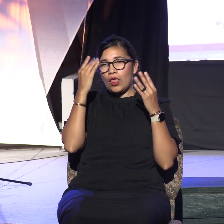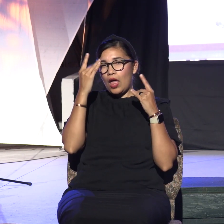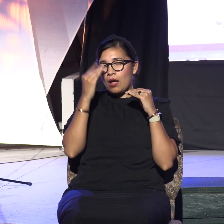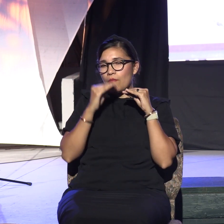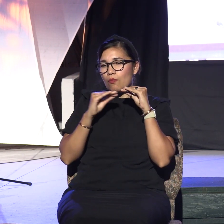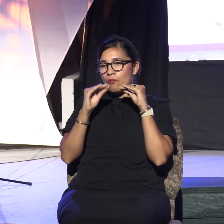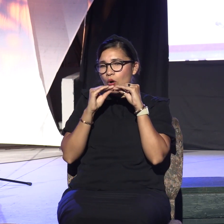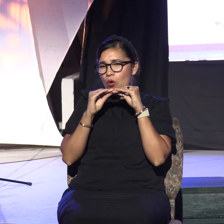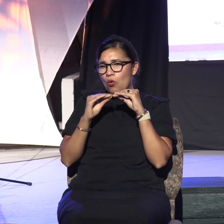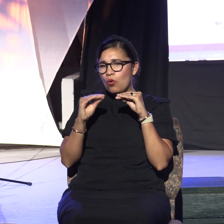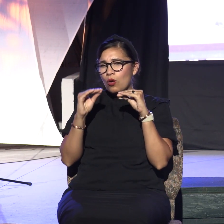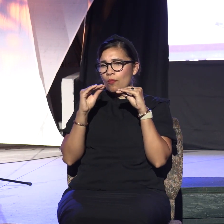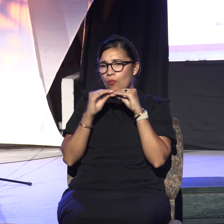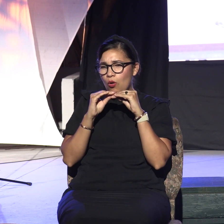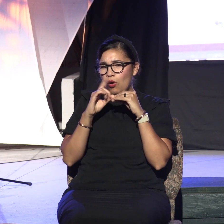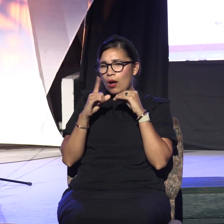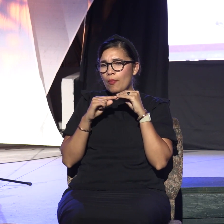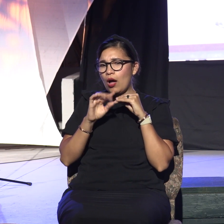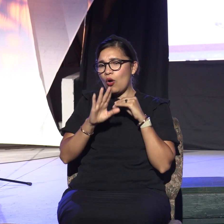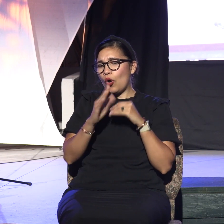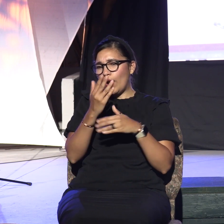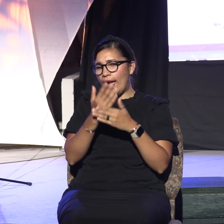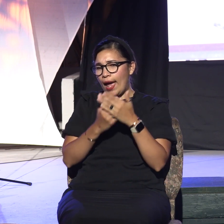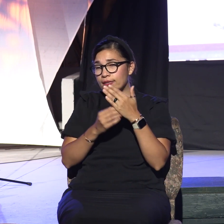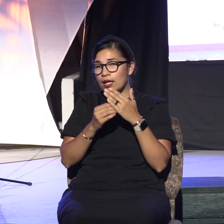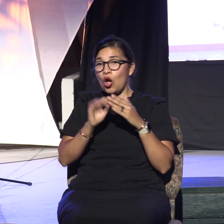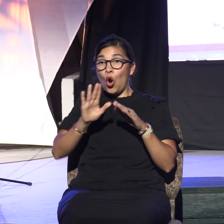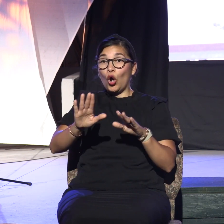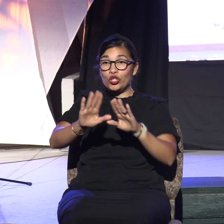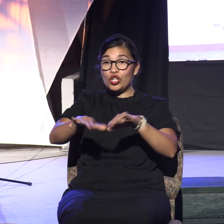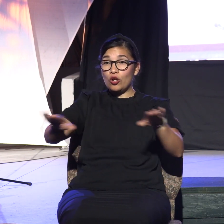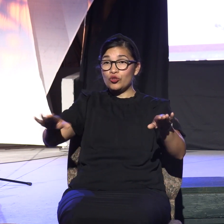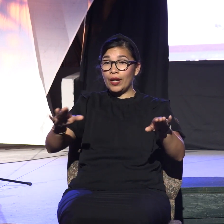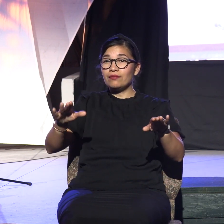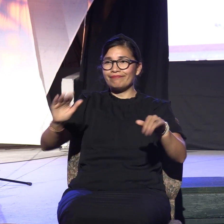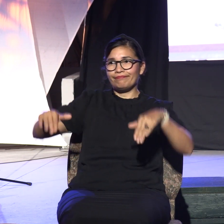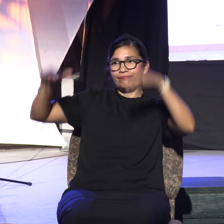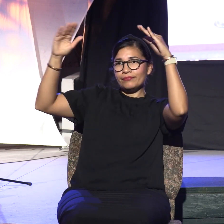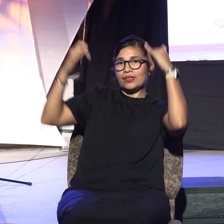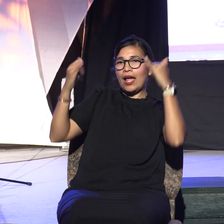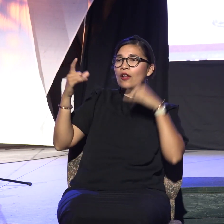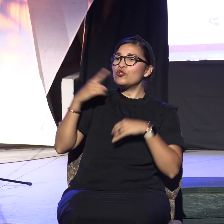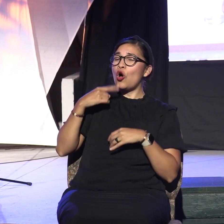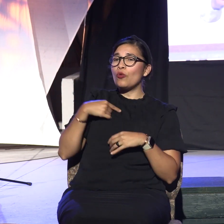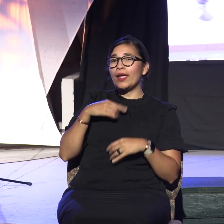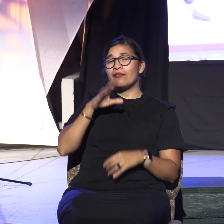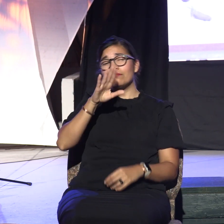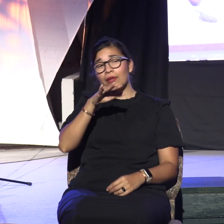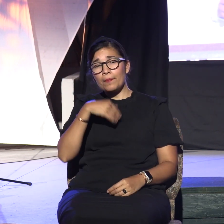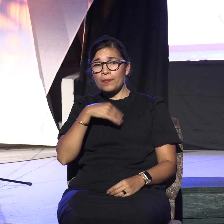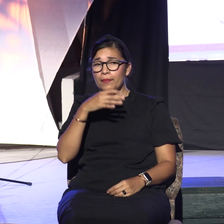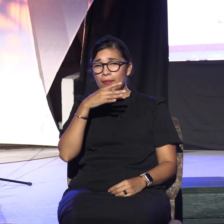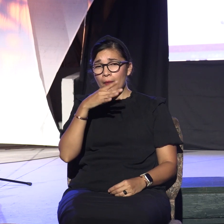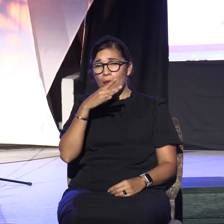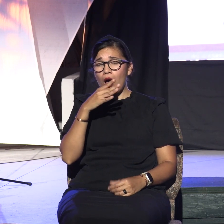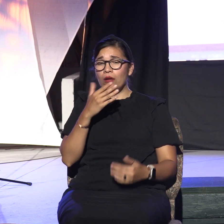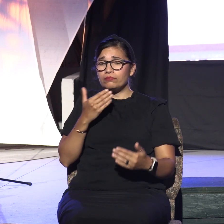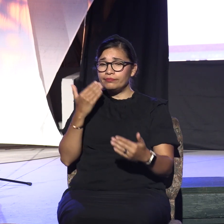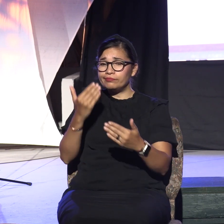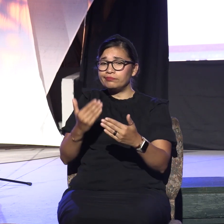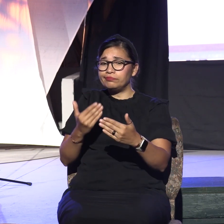mom was getting close to the end, her doctor encouraged their dad to rub her hands and her feet